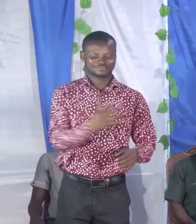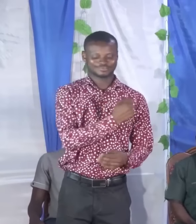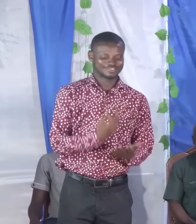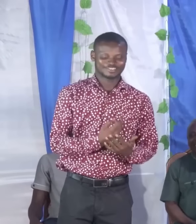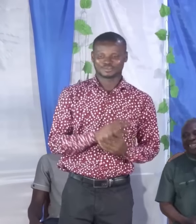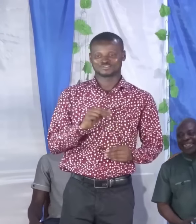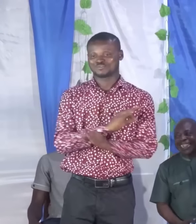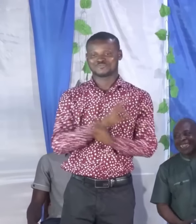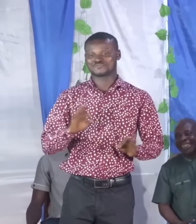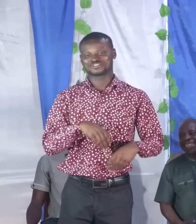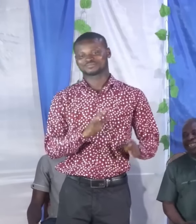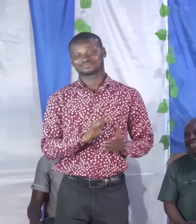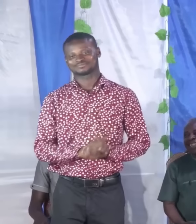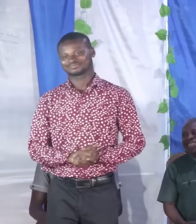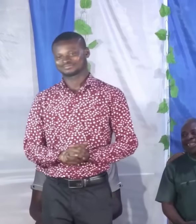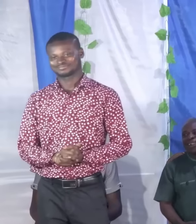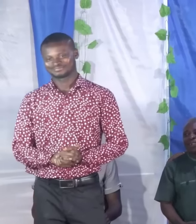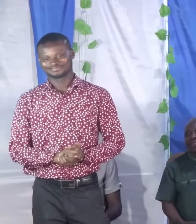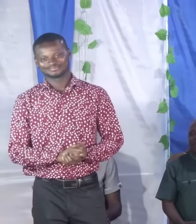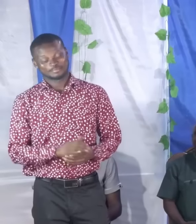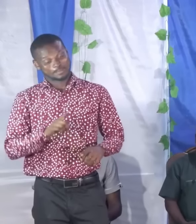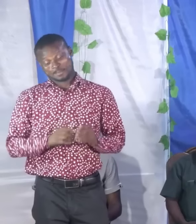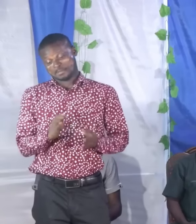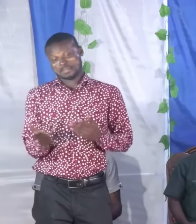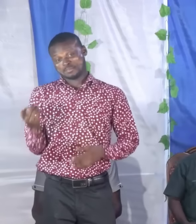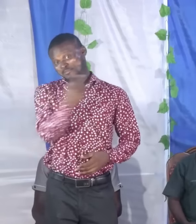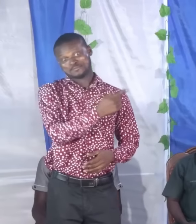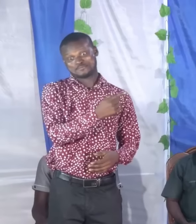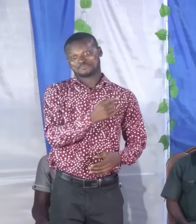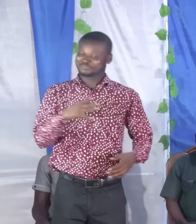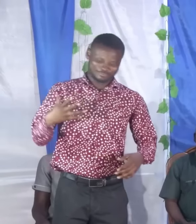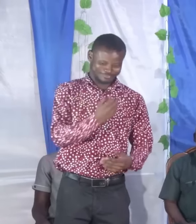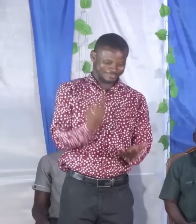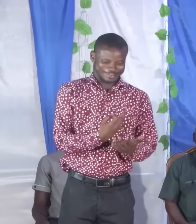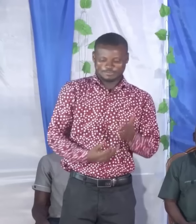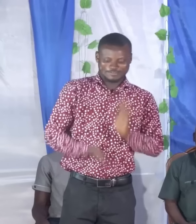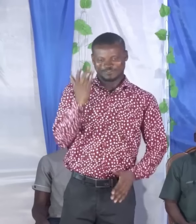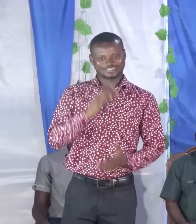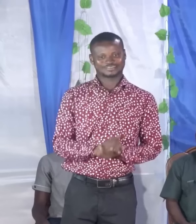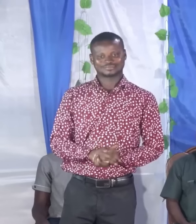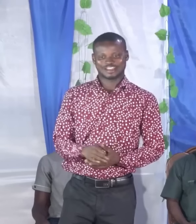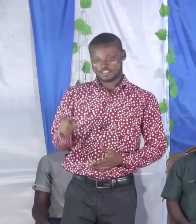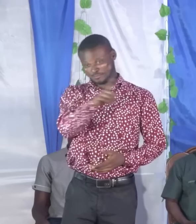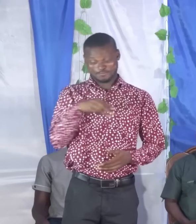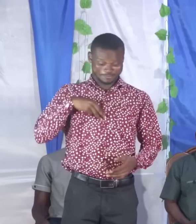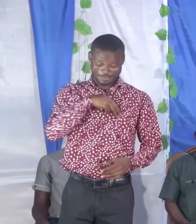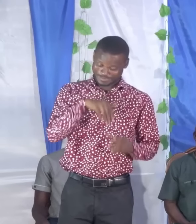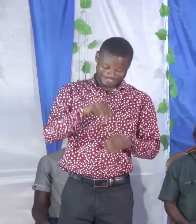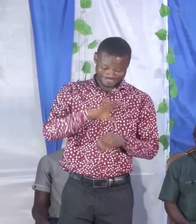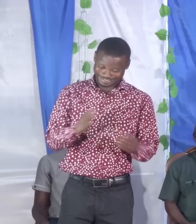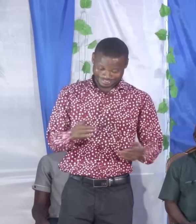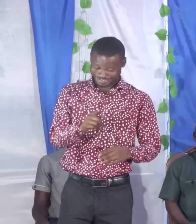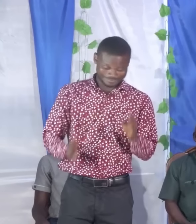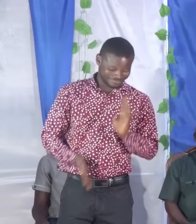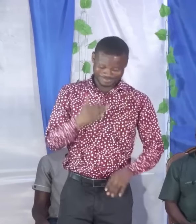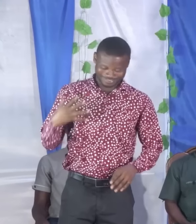wa en ka abaje me che ya sorry we oh dabi wa benji abon ba